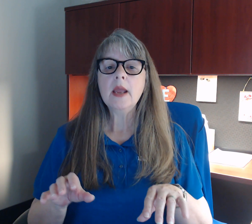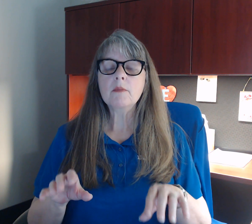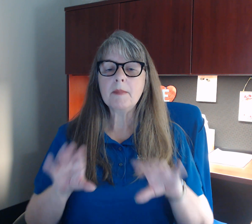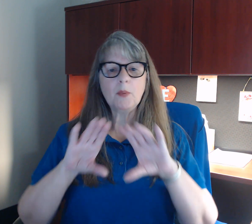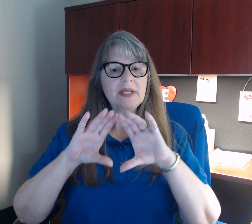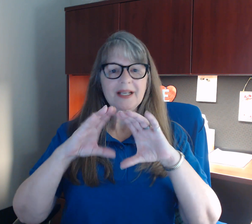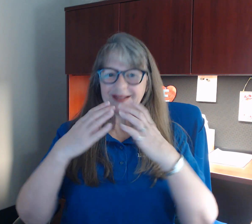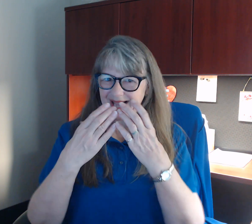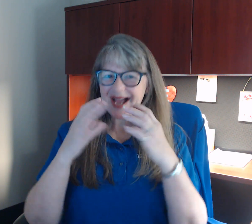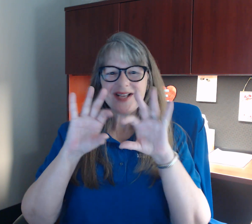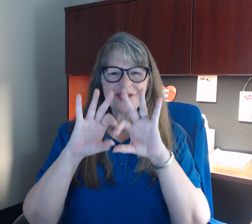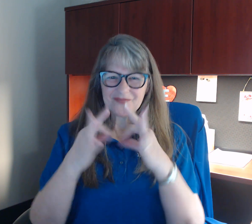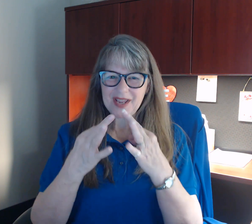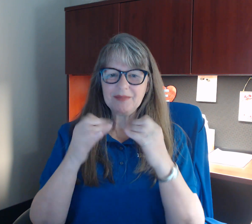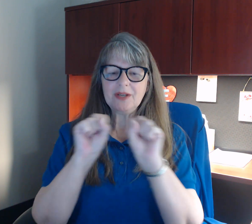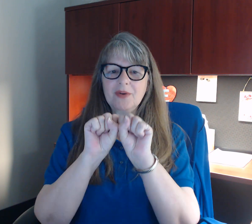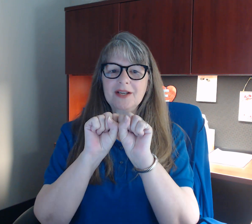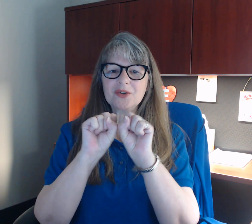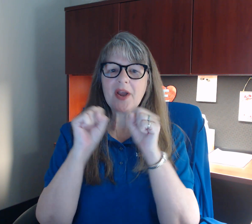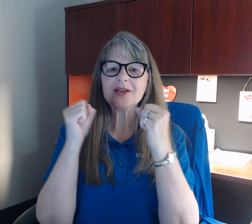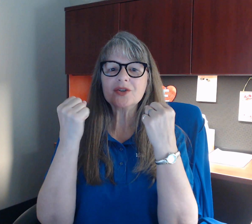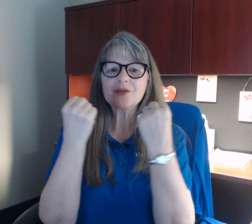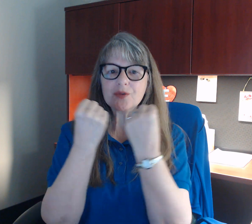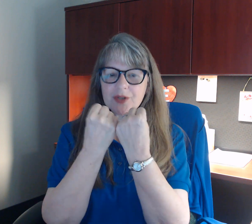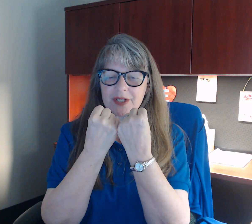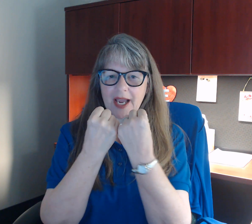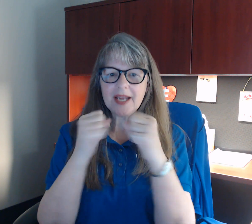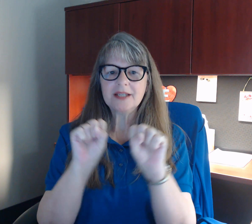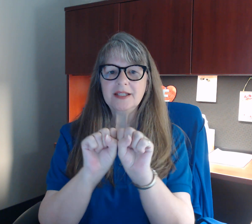Remember, we did class and family. Okay, so S is for society.